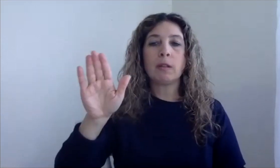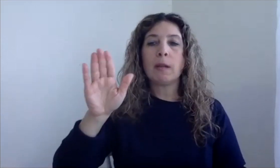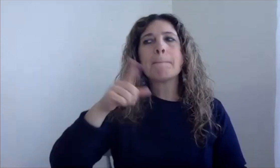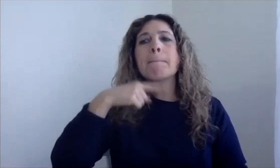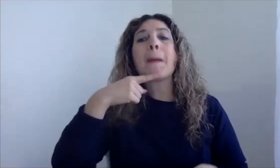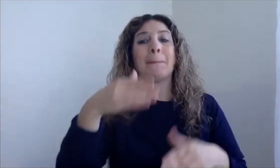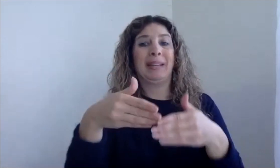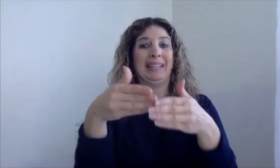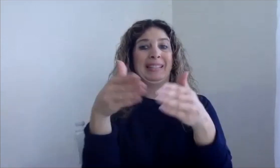being transparent,